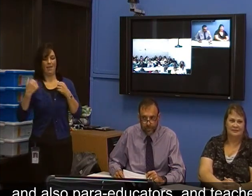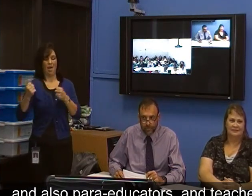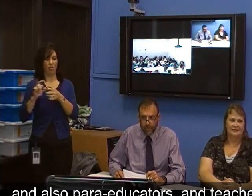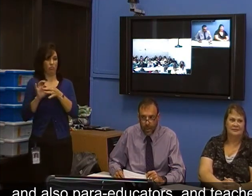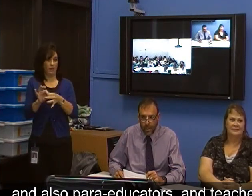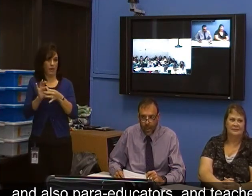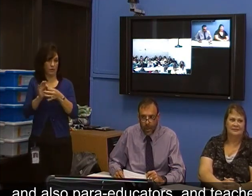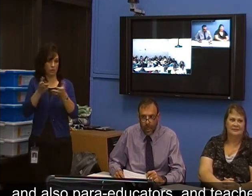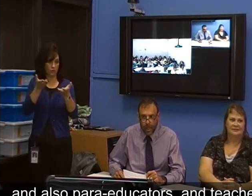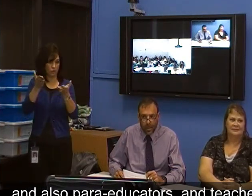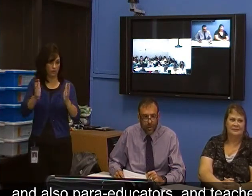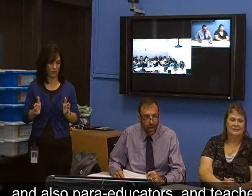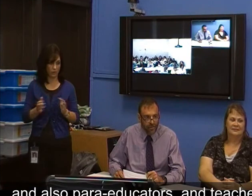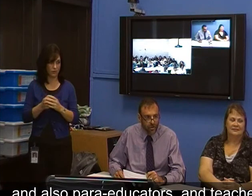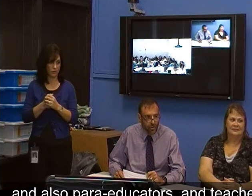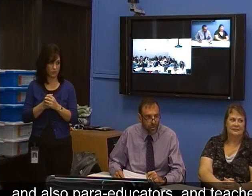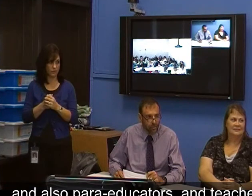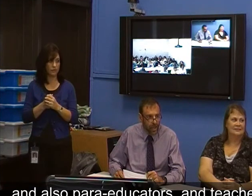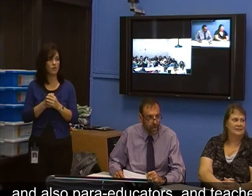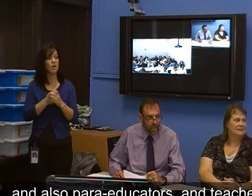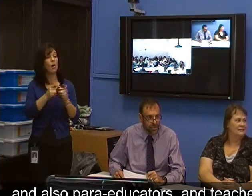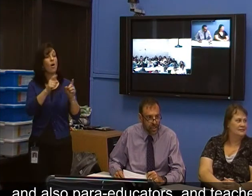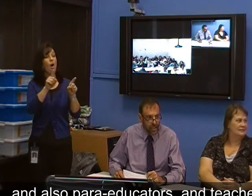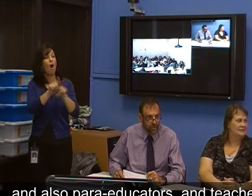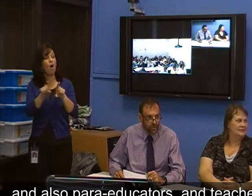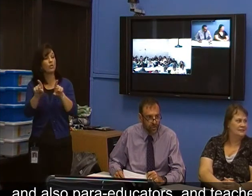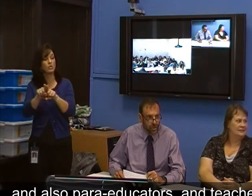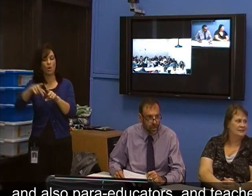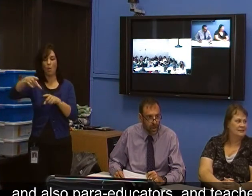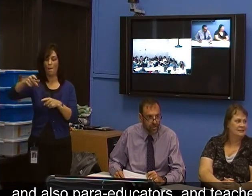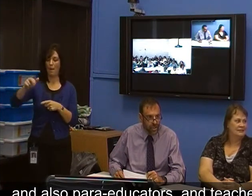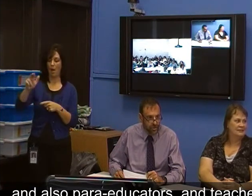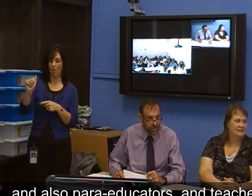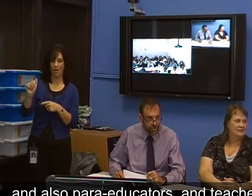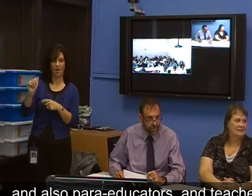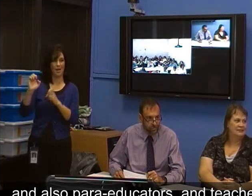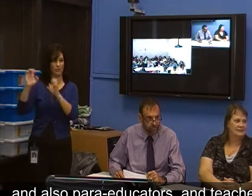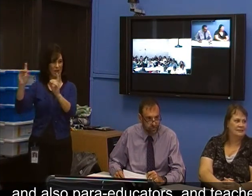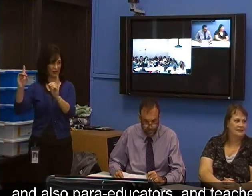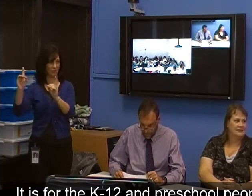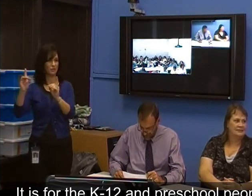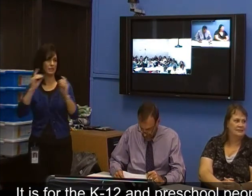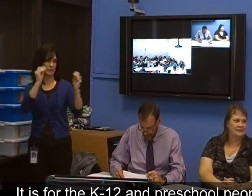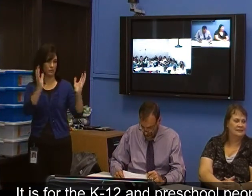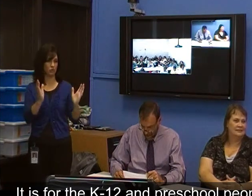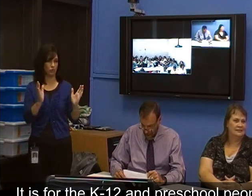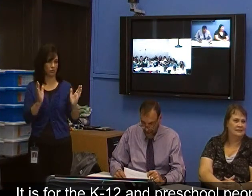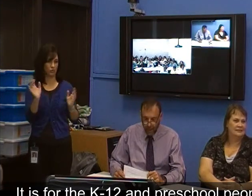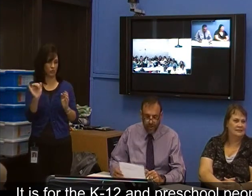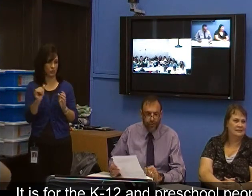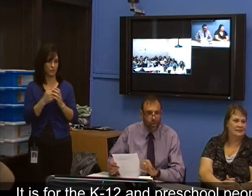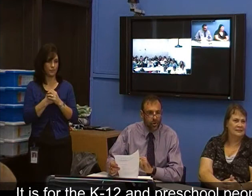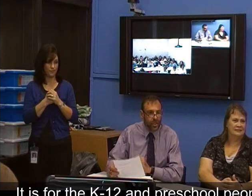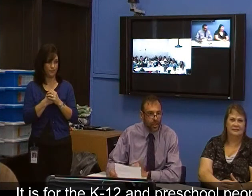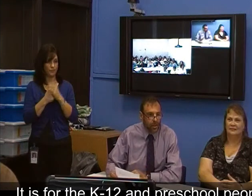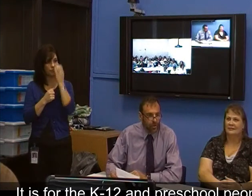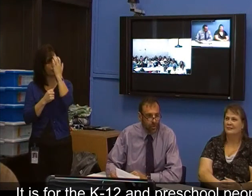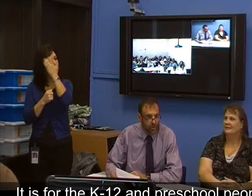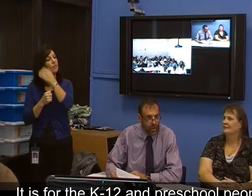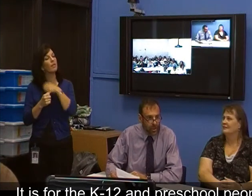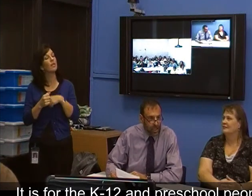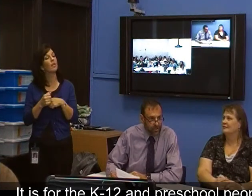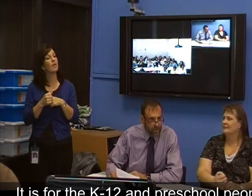servers and also paraeducators and teachers. It is for